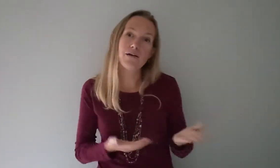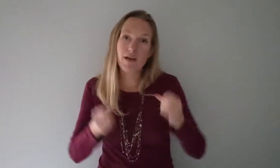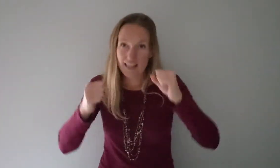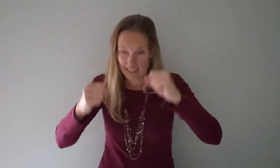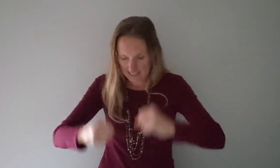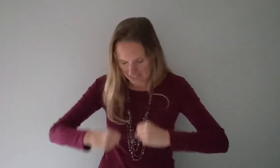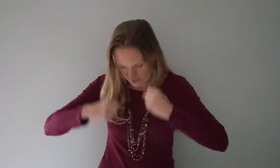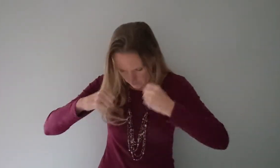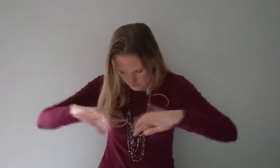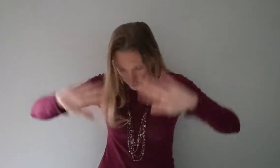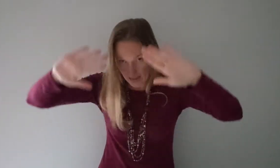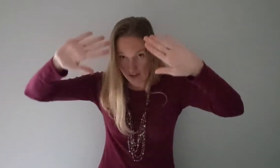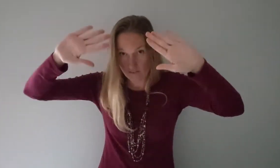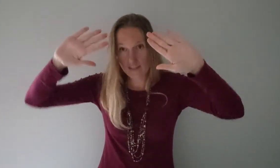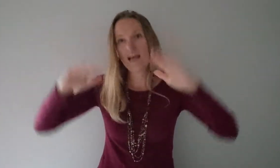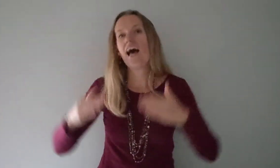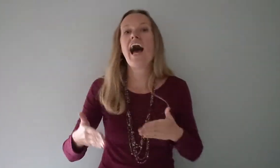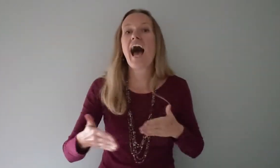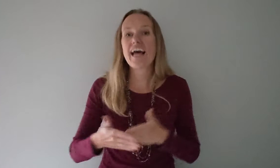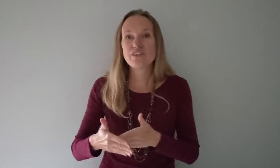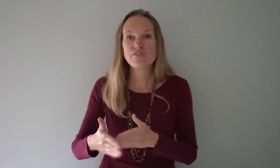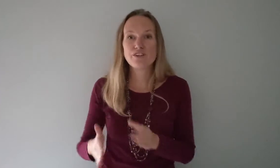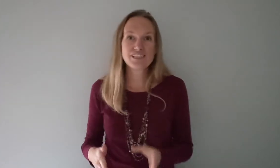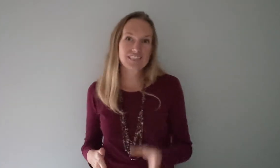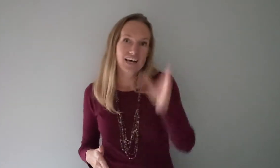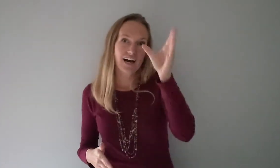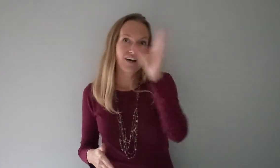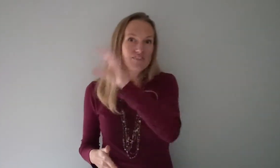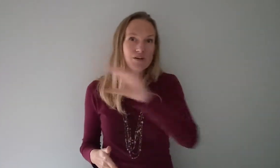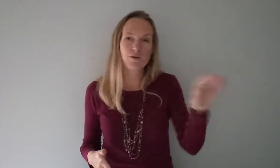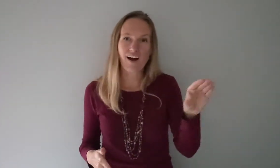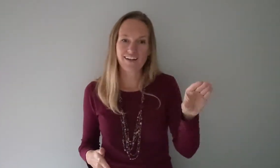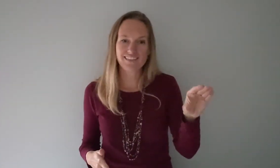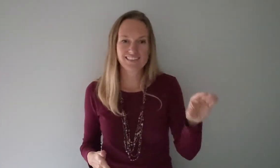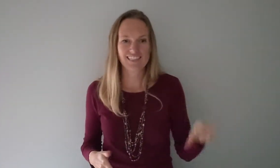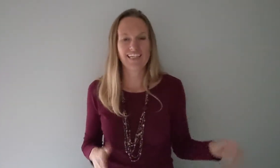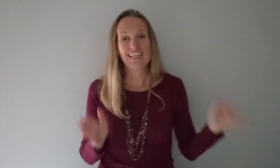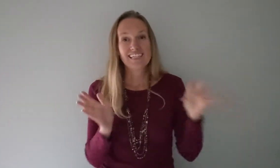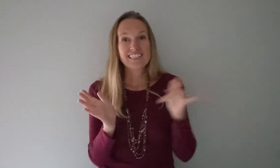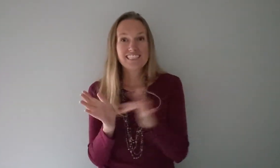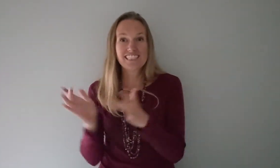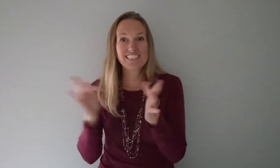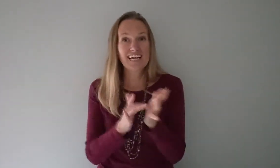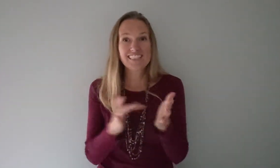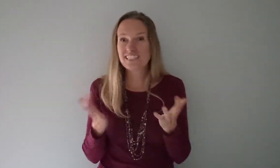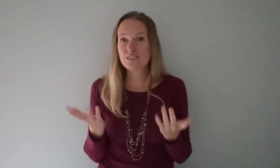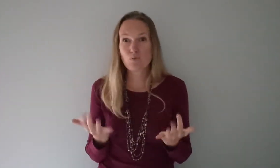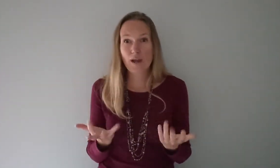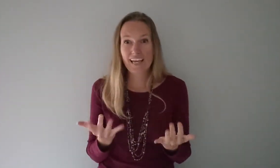come, lay them down at the foot of the cross. Jesus is